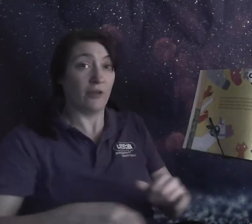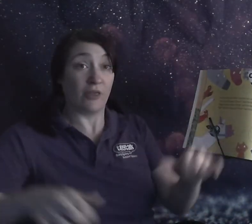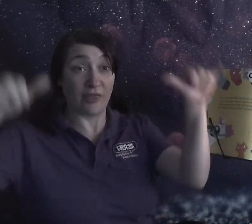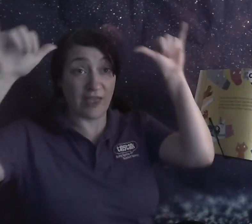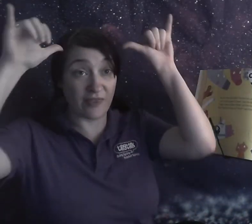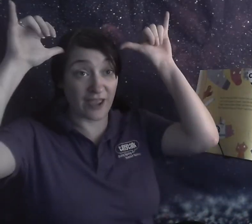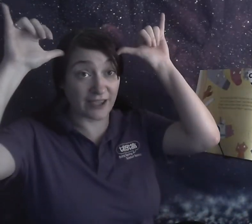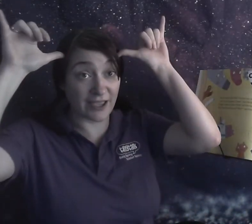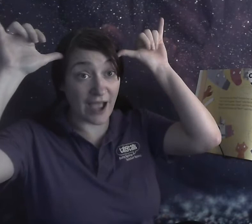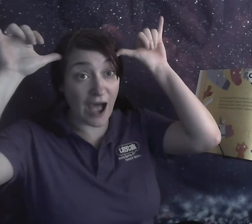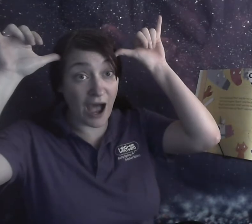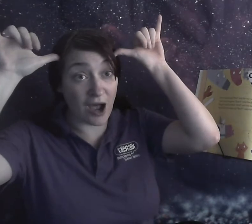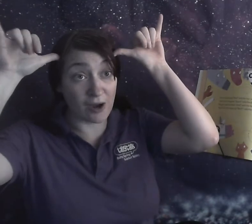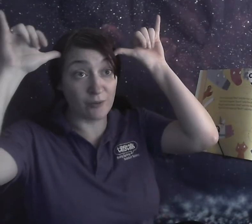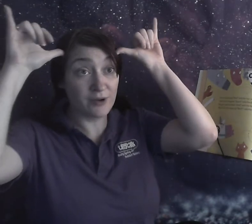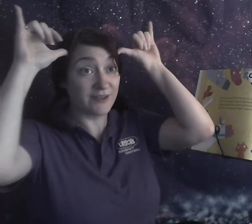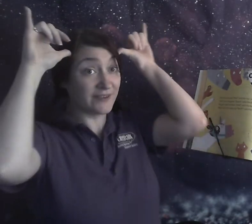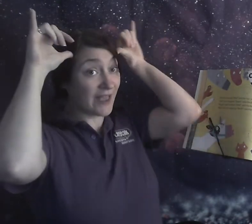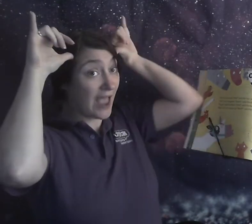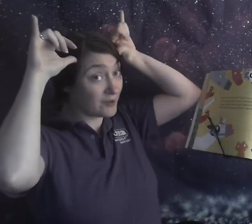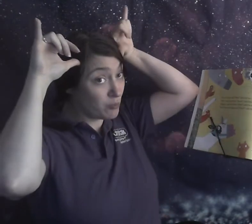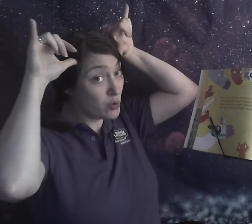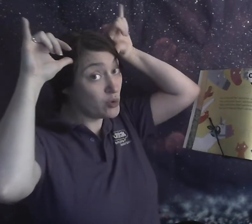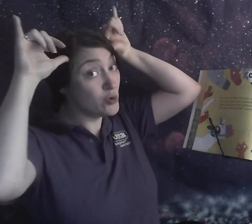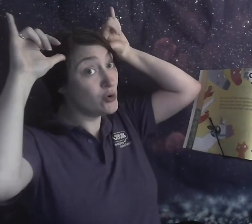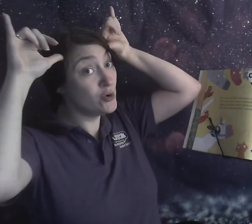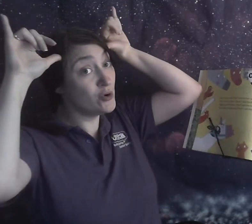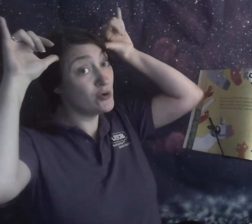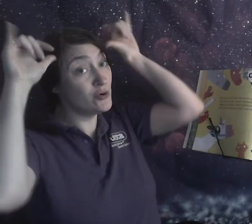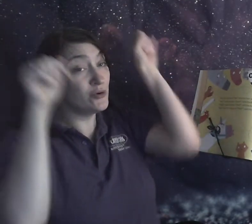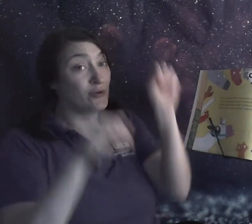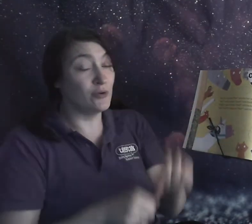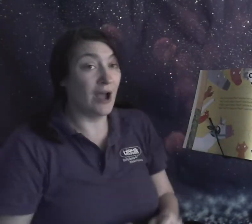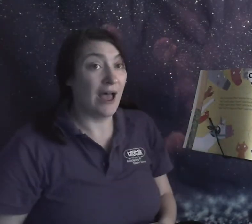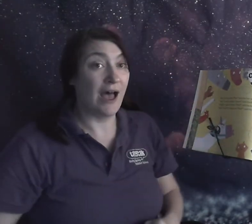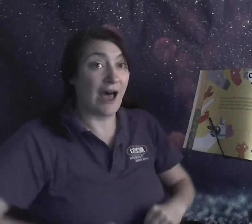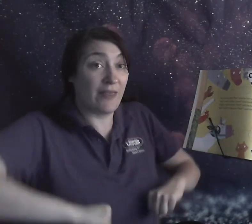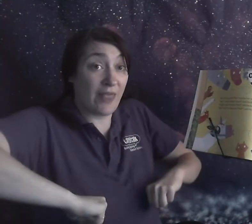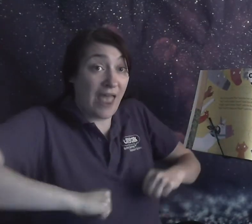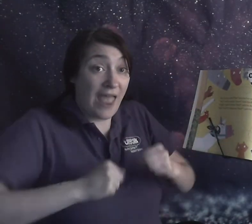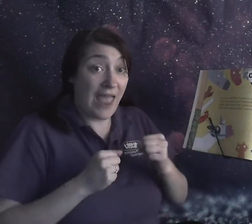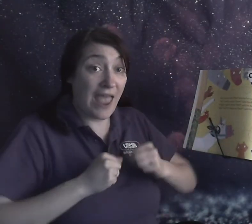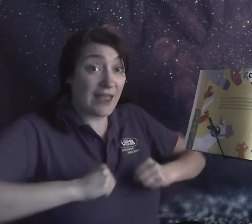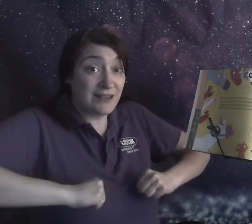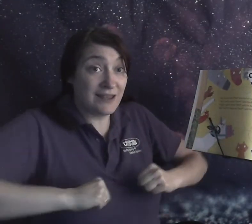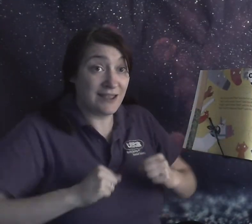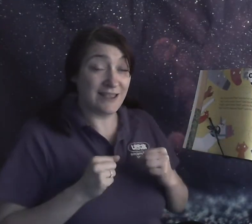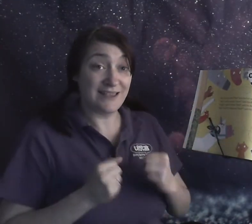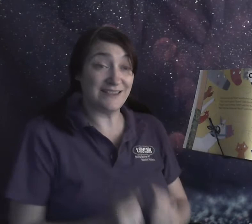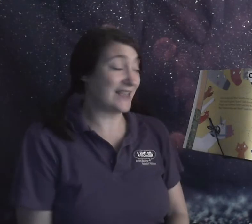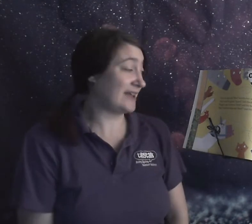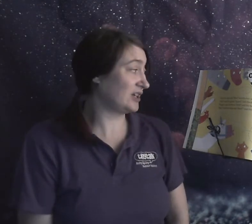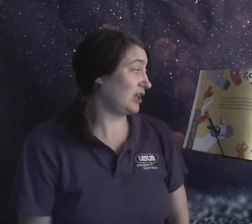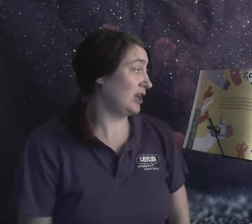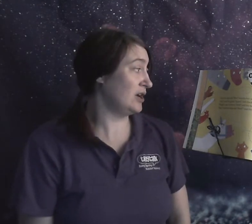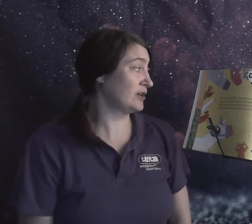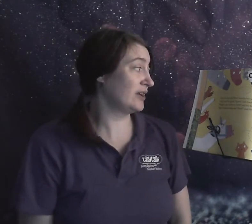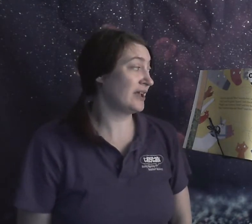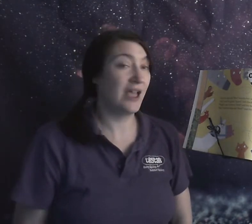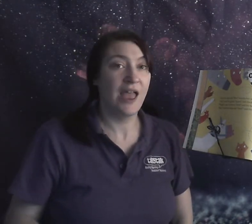Then the cow said moo, and the hen said cluck, and